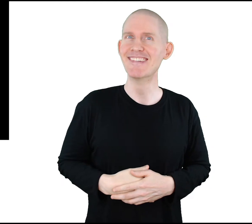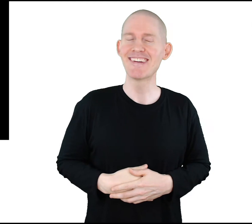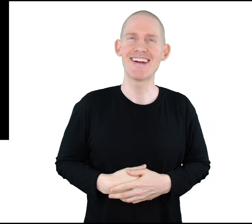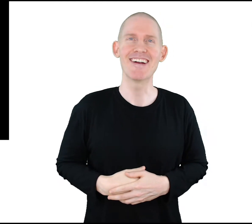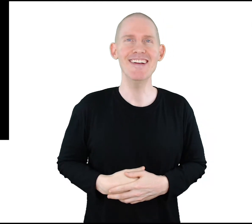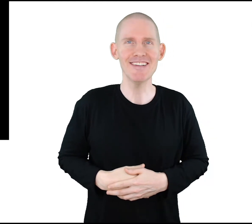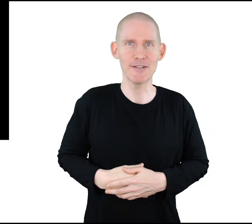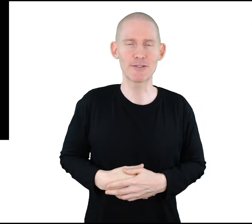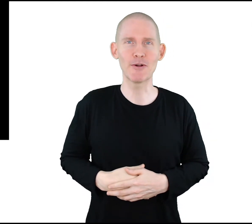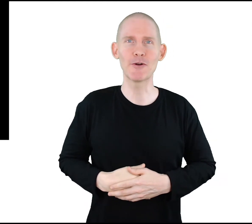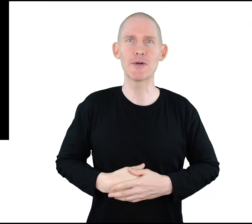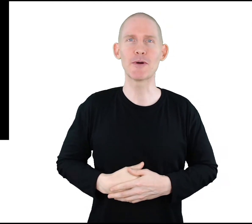All right, let's go a little bit quicker.